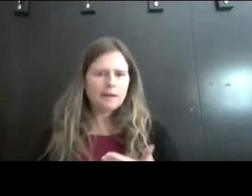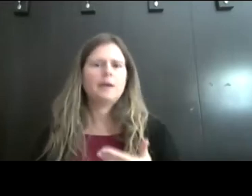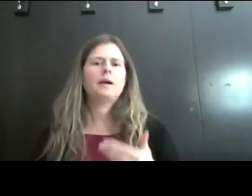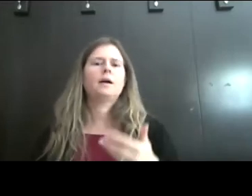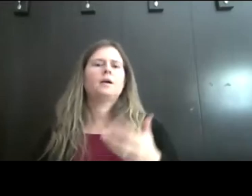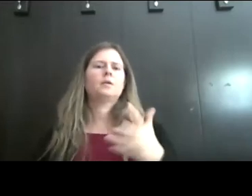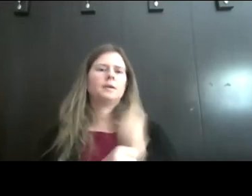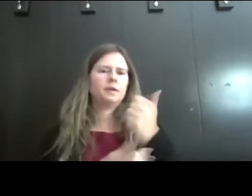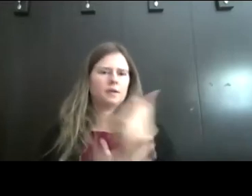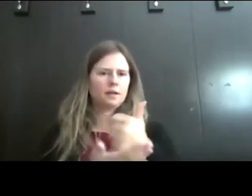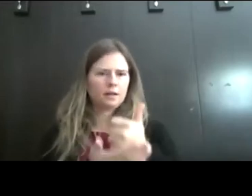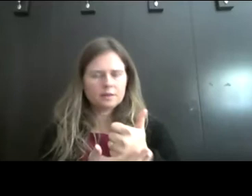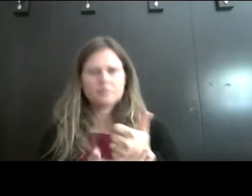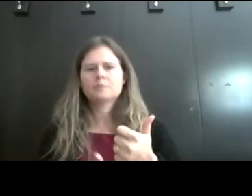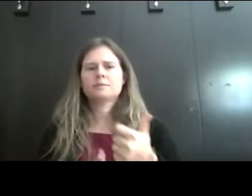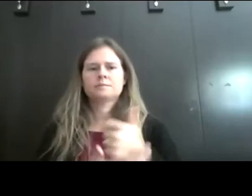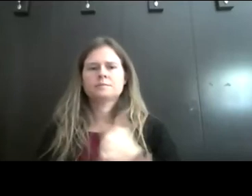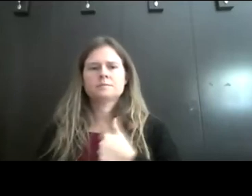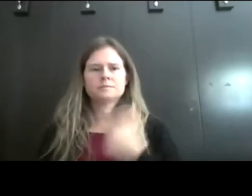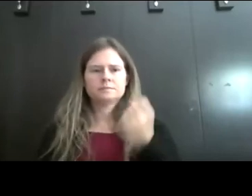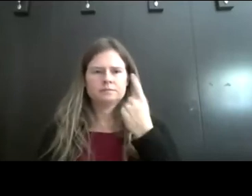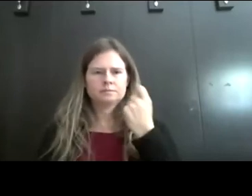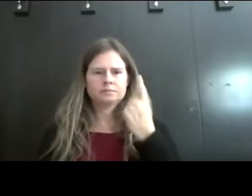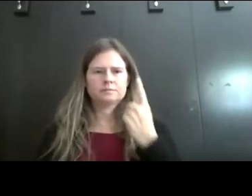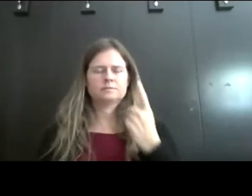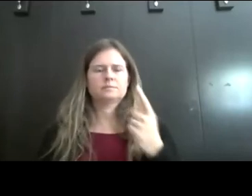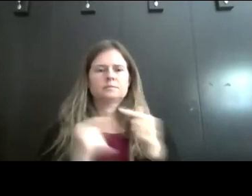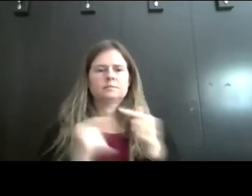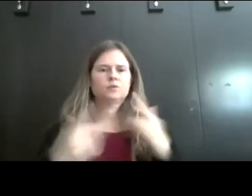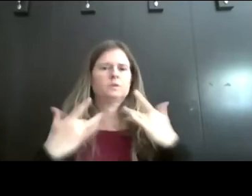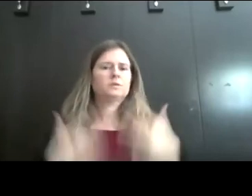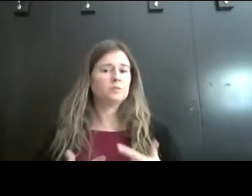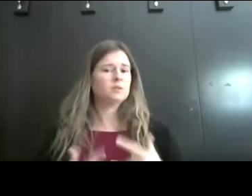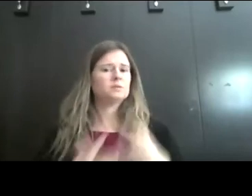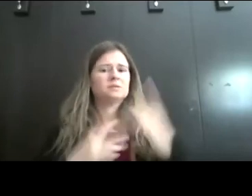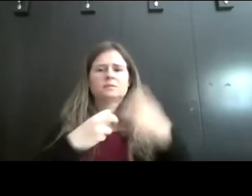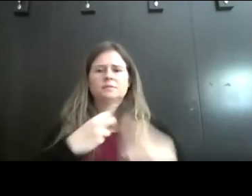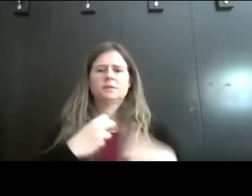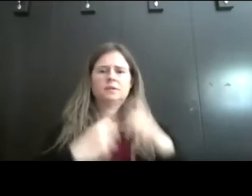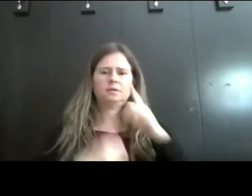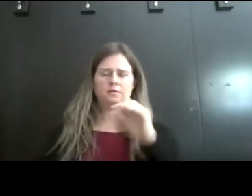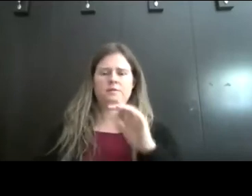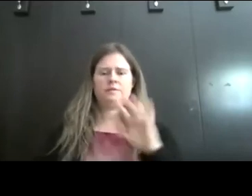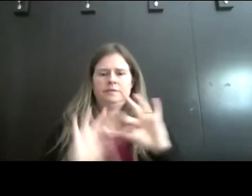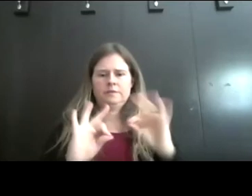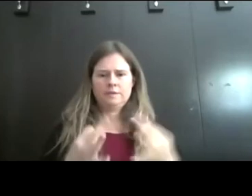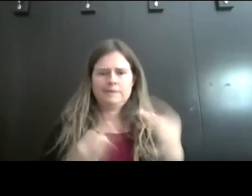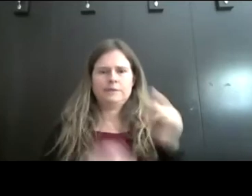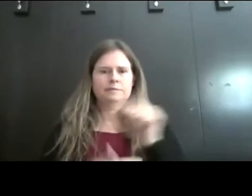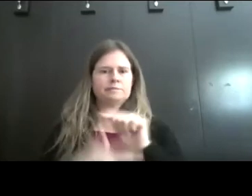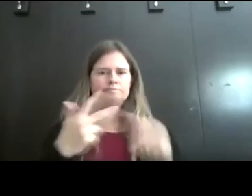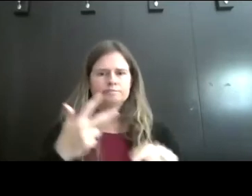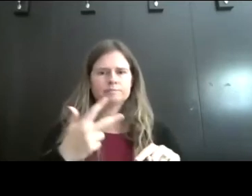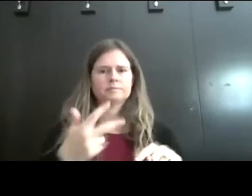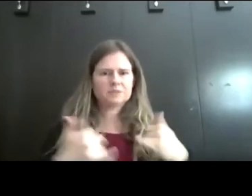So I tried to explain to her that I know that the Depression was extremely difficult for my family and the other families. They stayed in